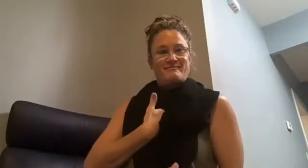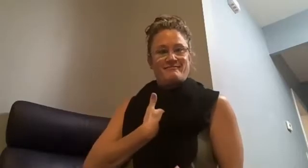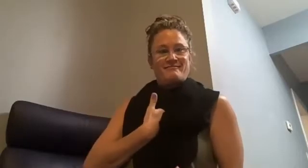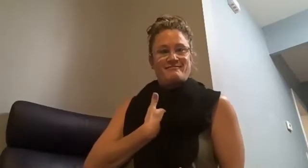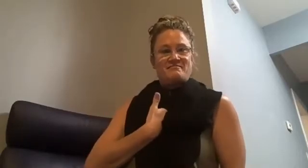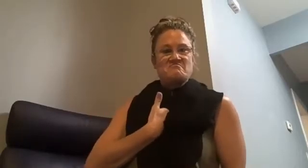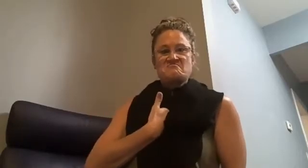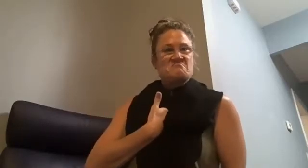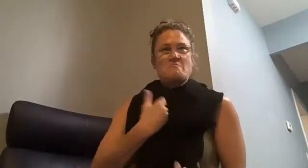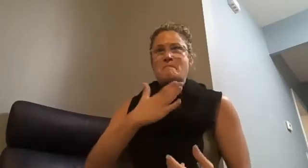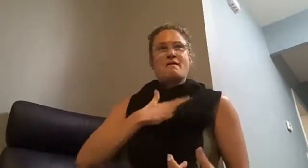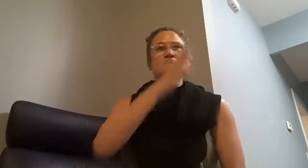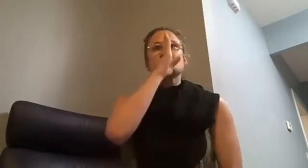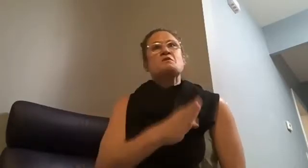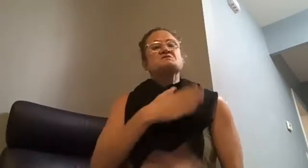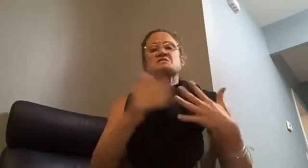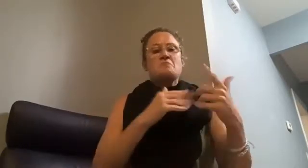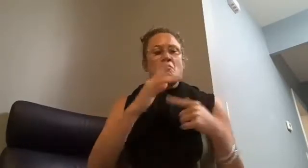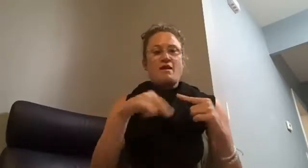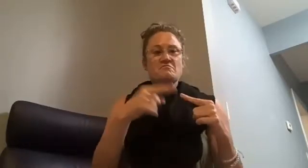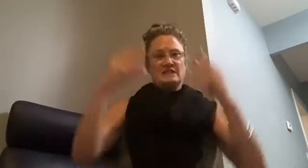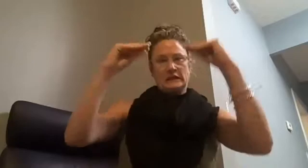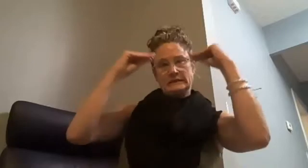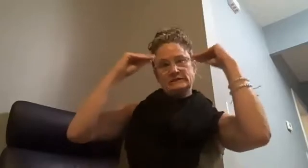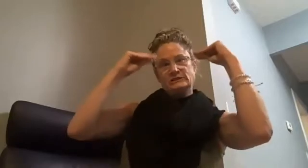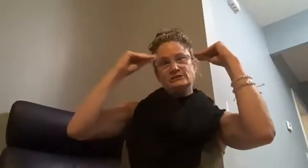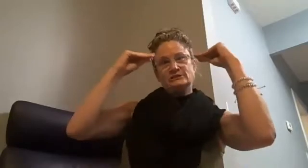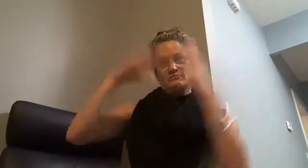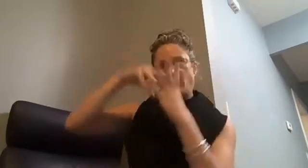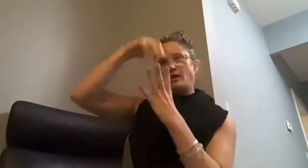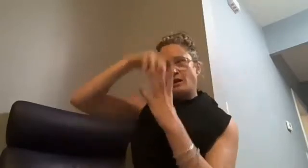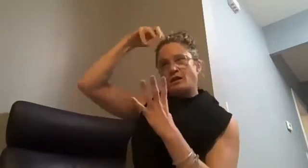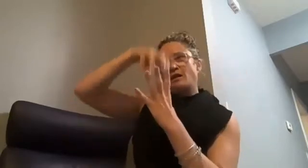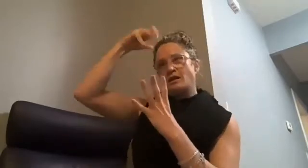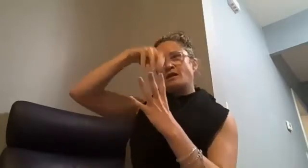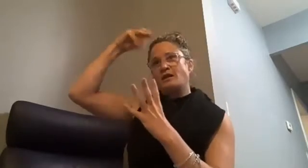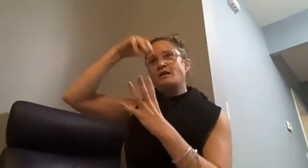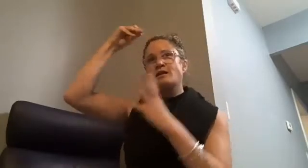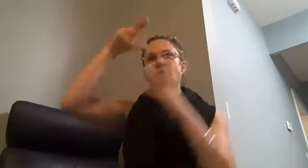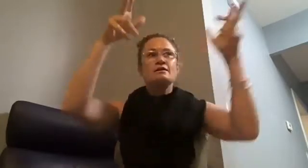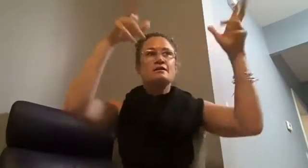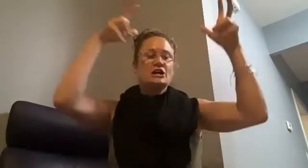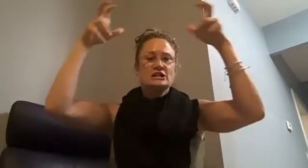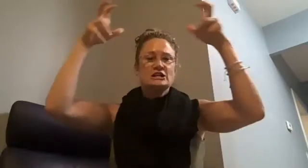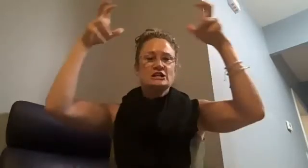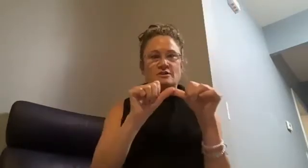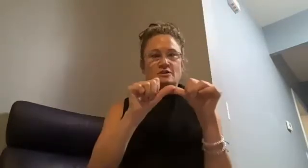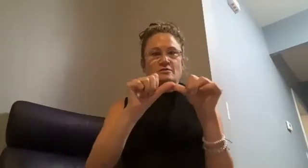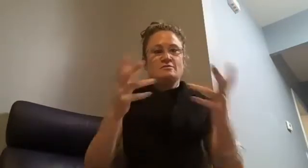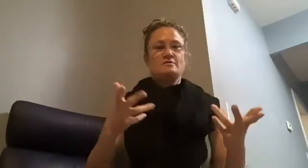in time in my sobriety, to be able to be teachable, to remain agile enough in my philosophies and ideas about spirituality, my